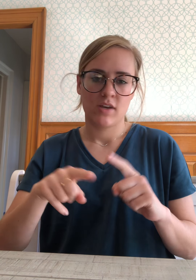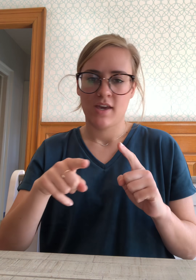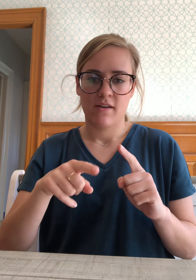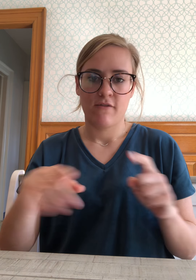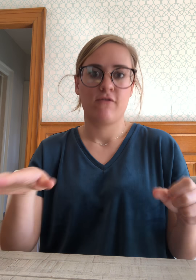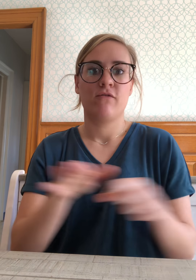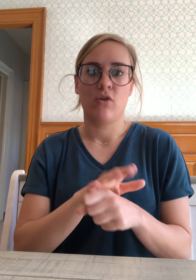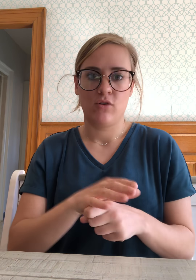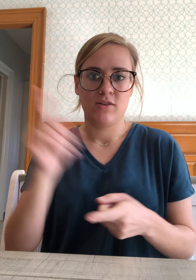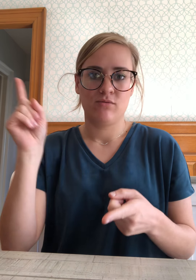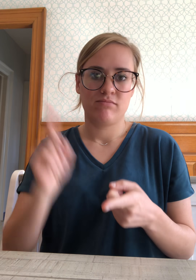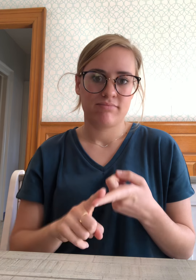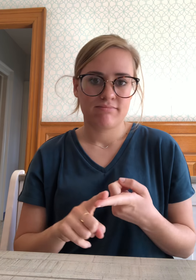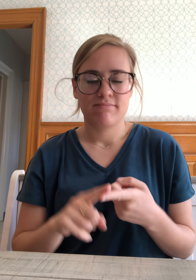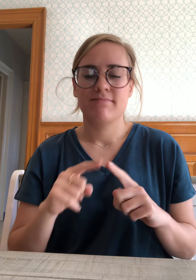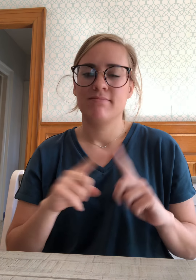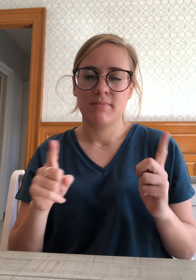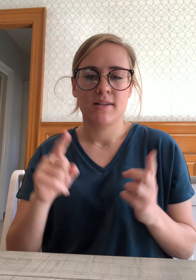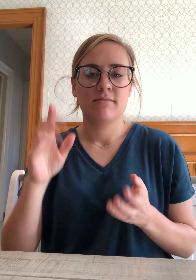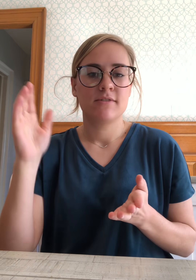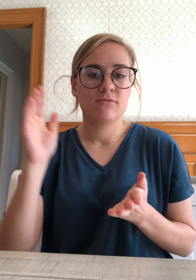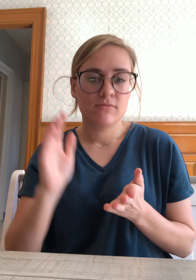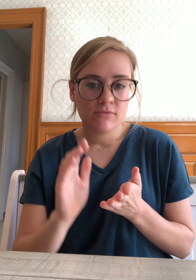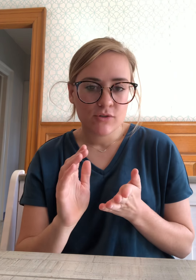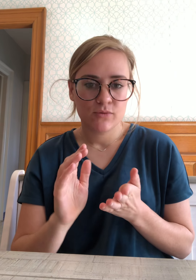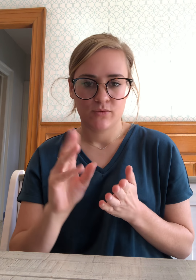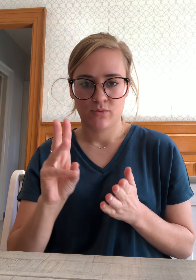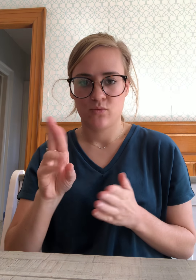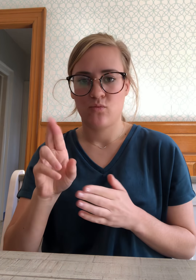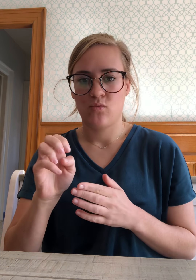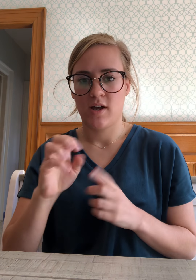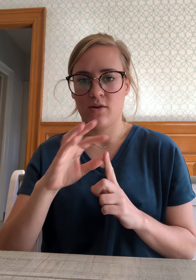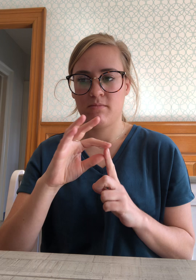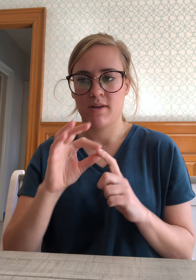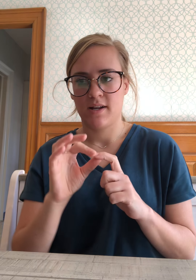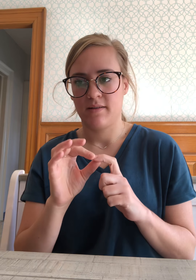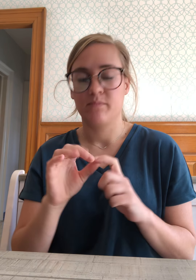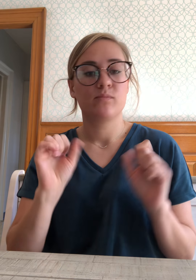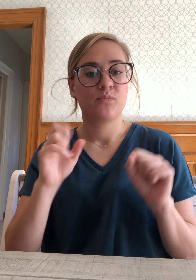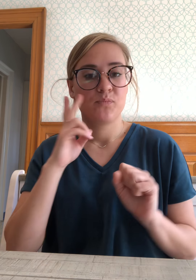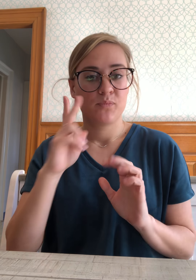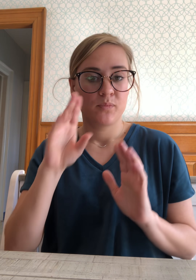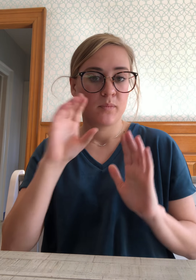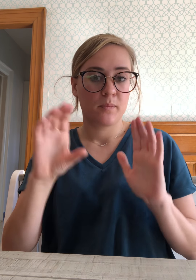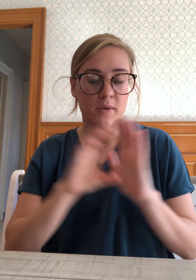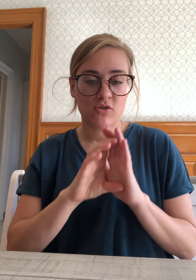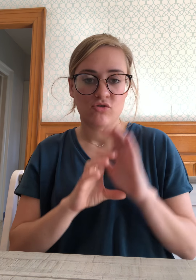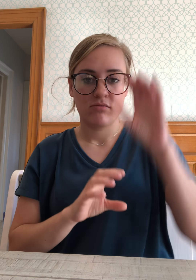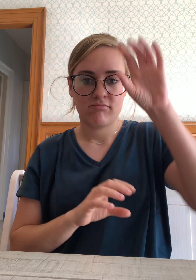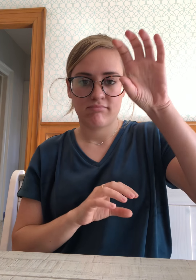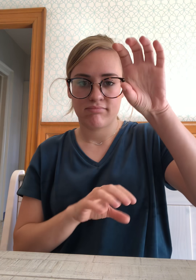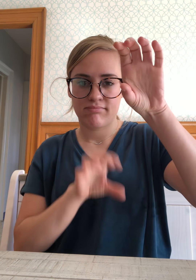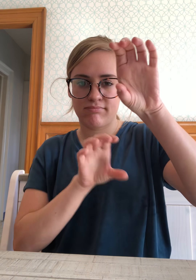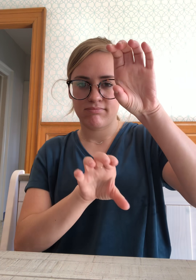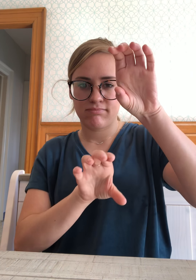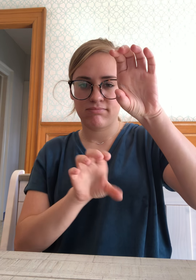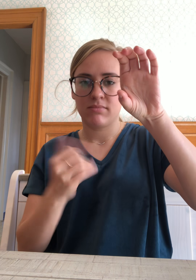on the diagram on the right, compared to the straight slot, now there were angles cut into the bracket that